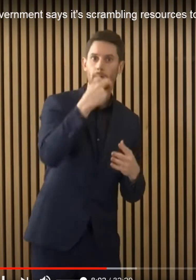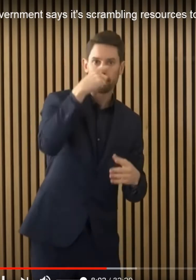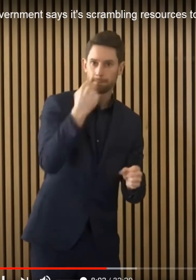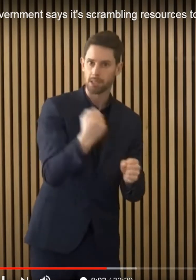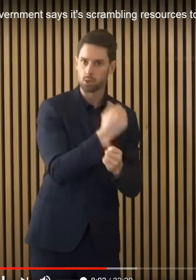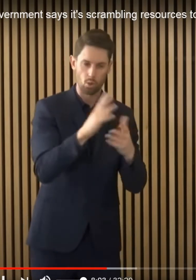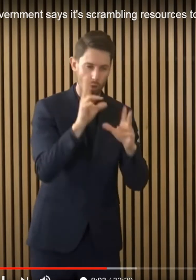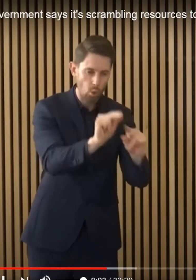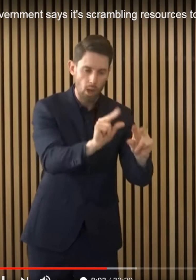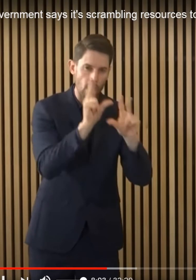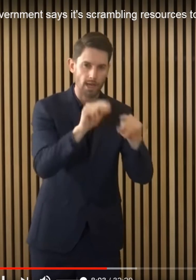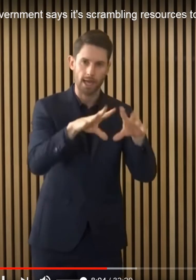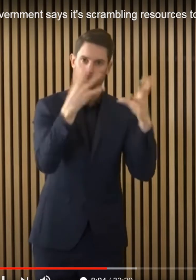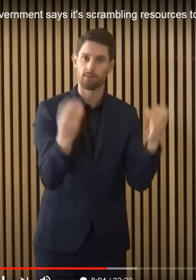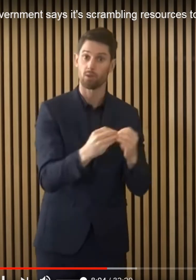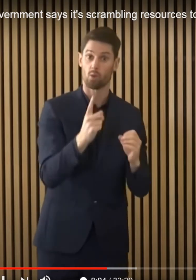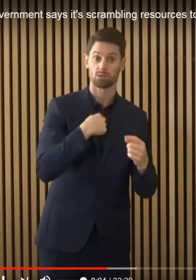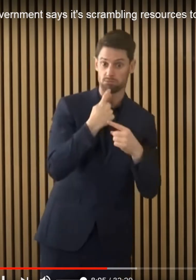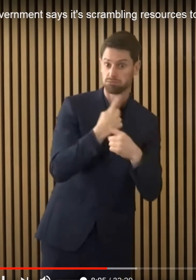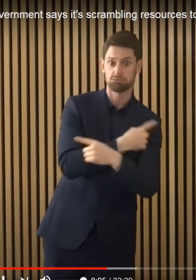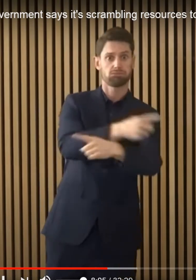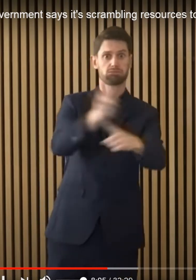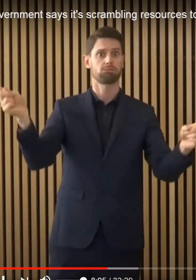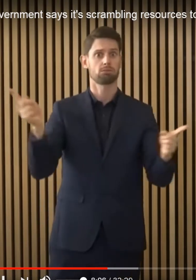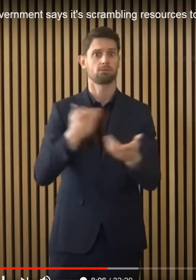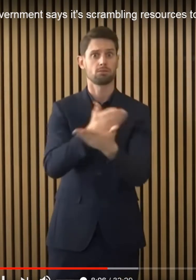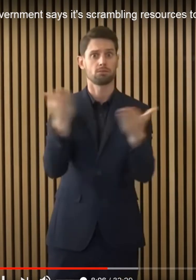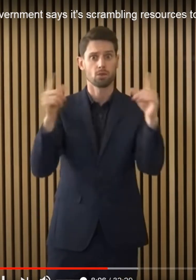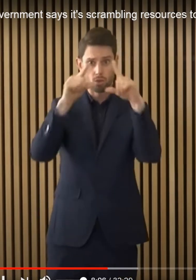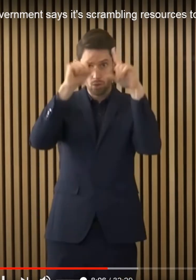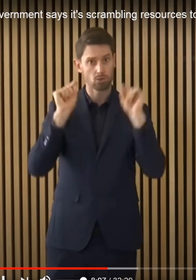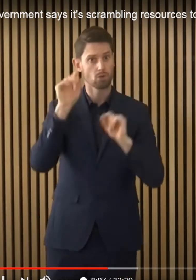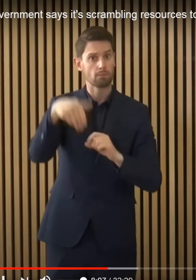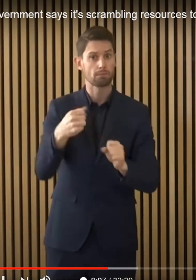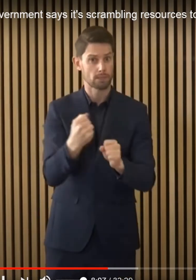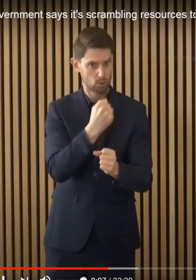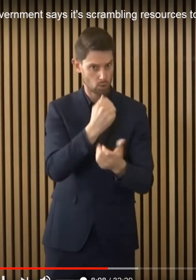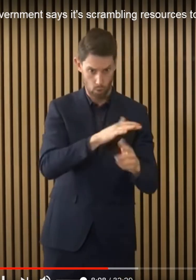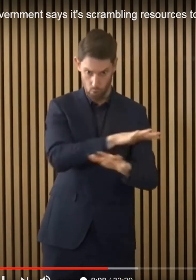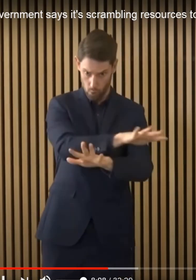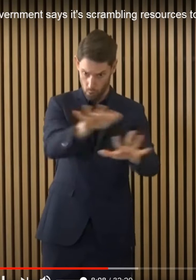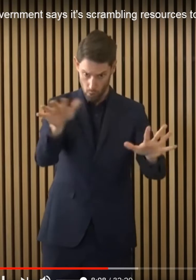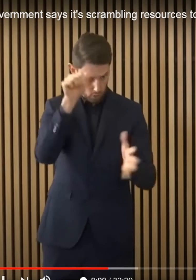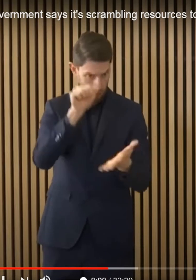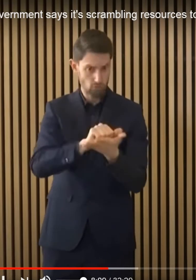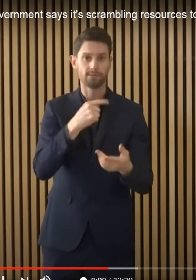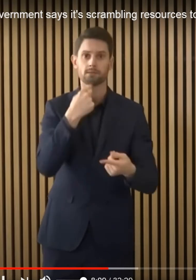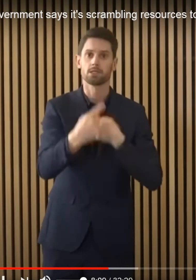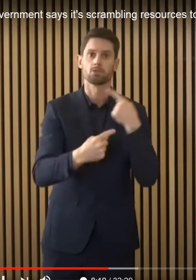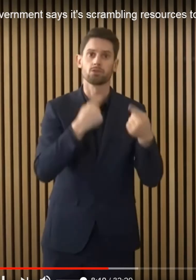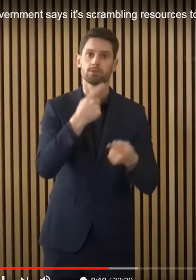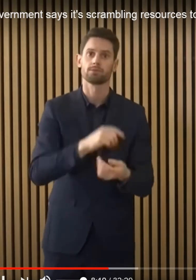every end-to-end to make sure that everybody is across the decisions. The second point is